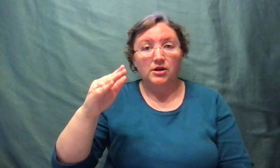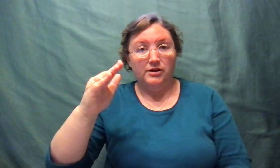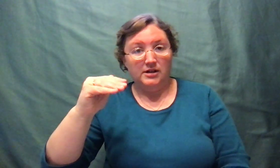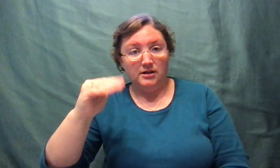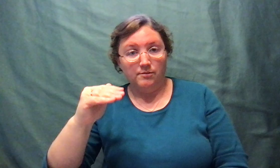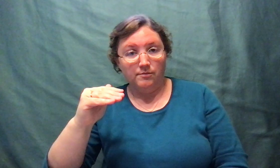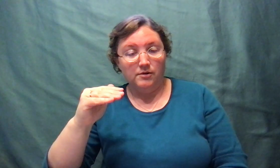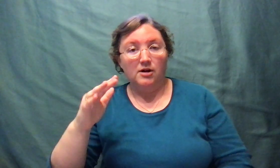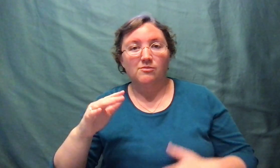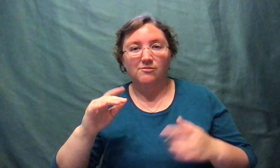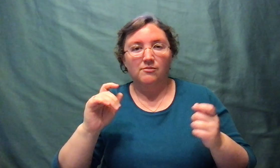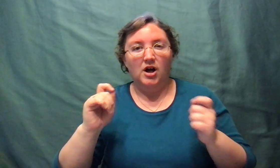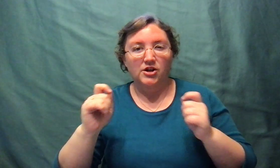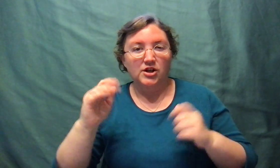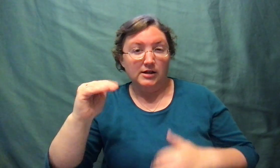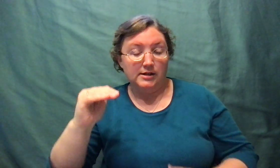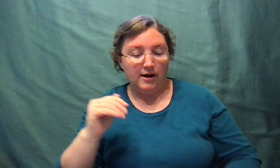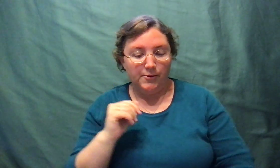need to, you know, adjust down.